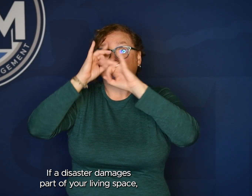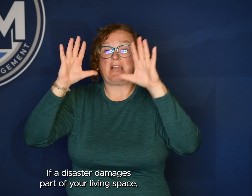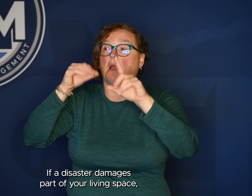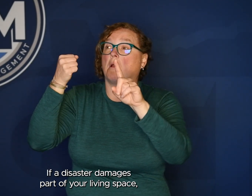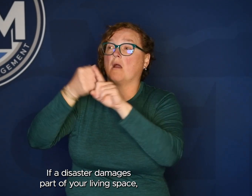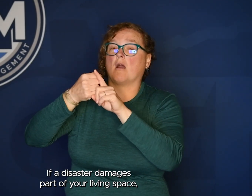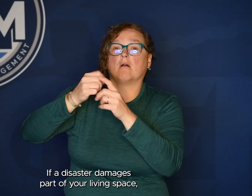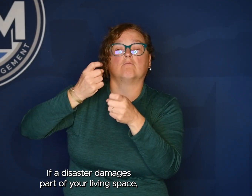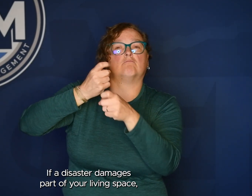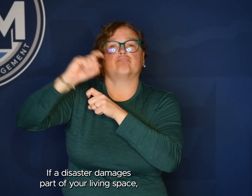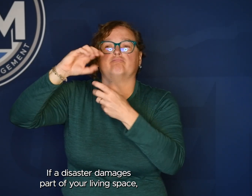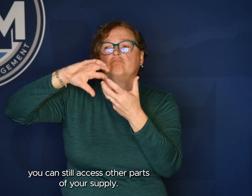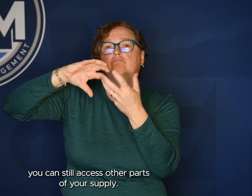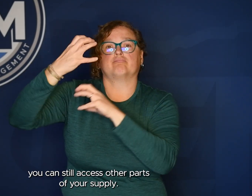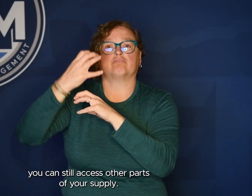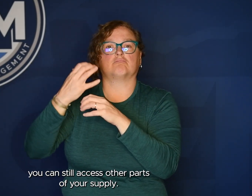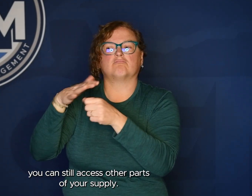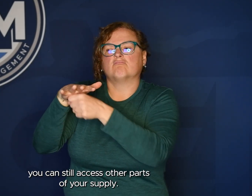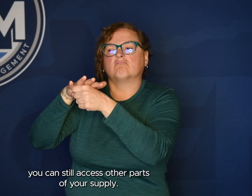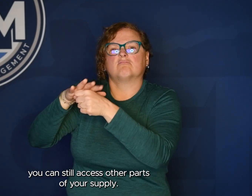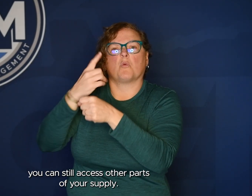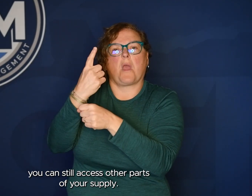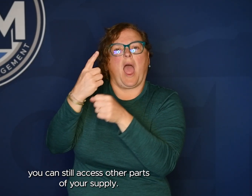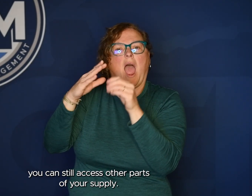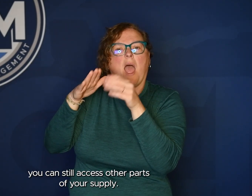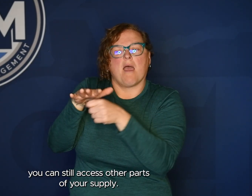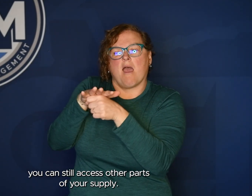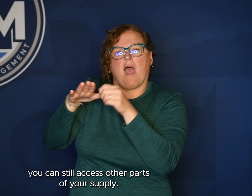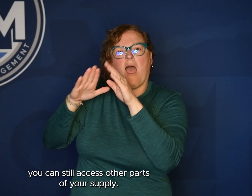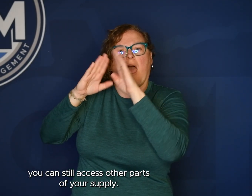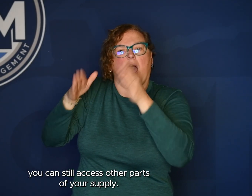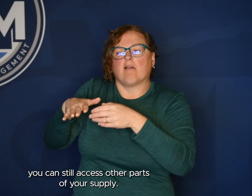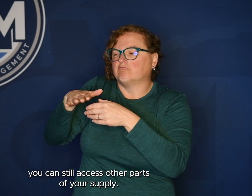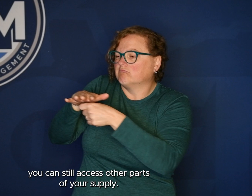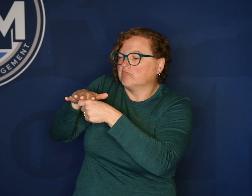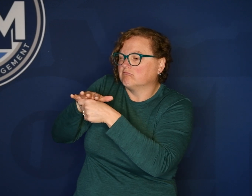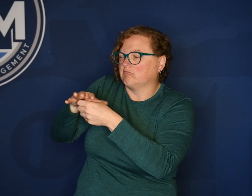part of your living space, you can still access other parts of your supply.